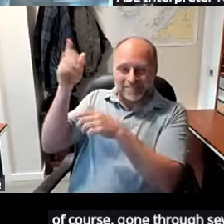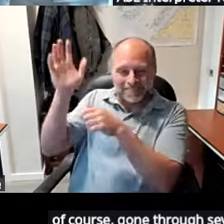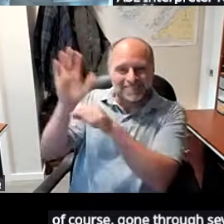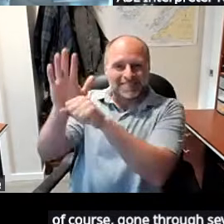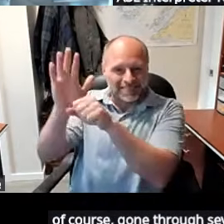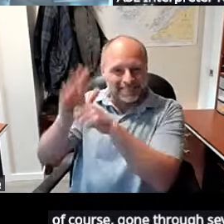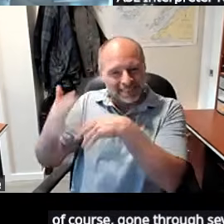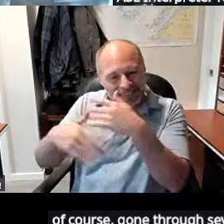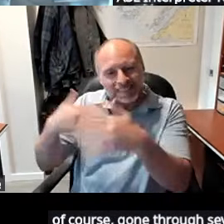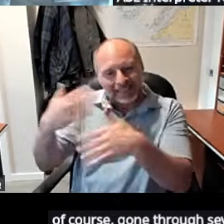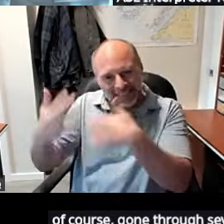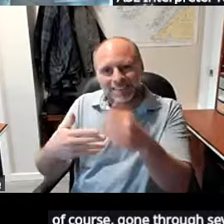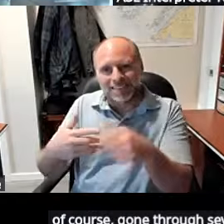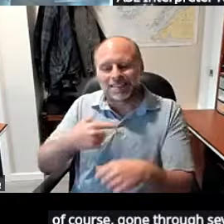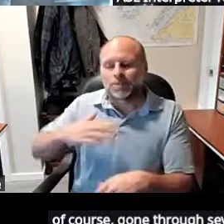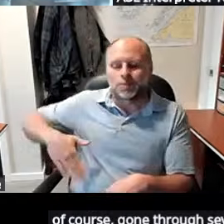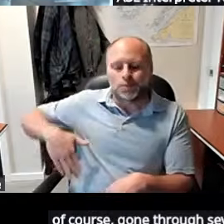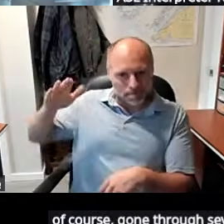for myself.